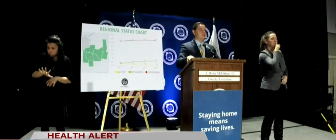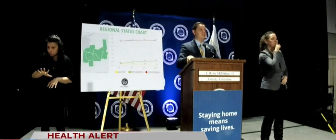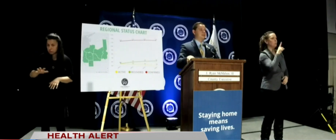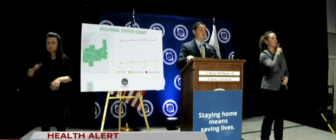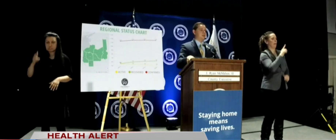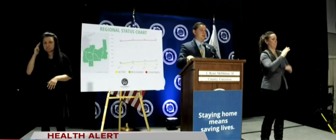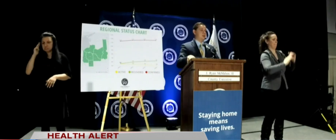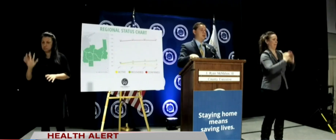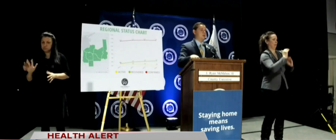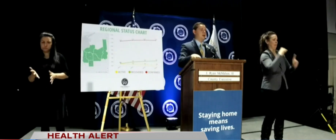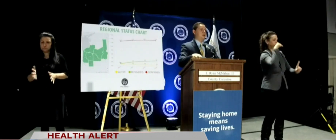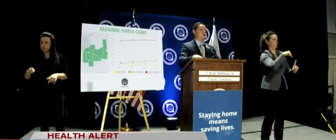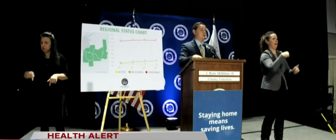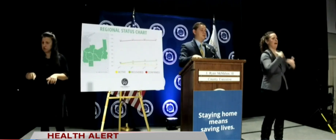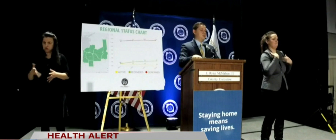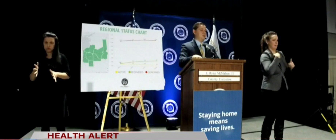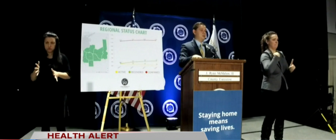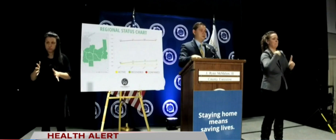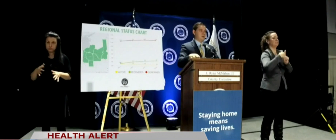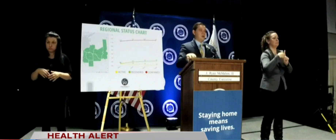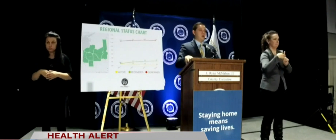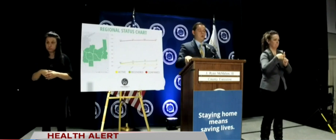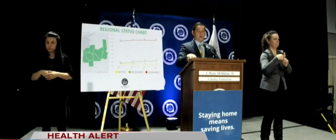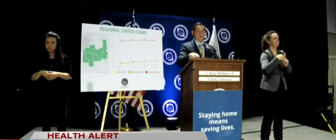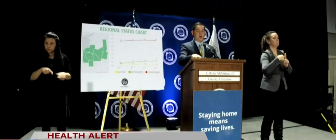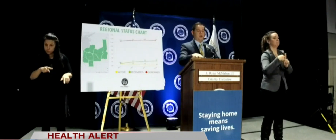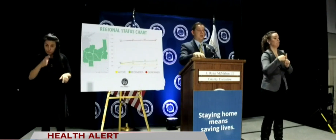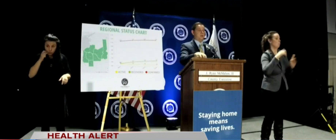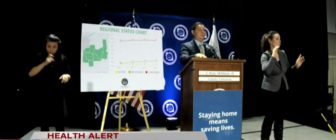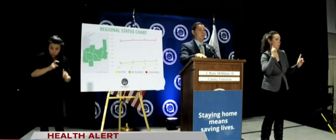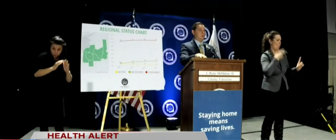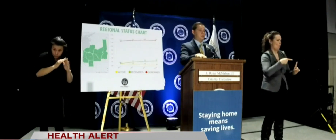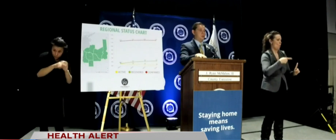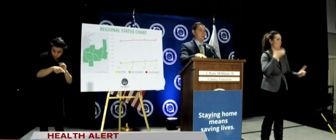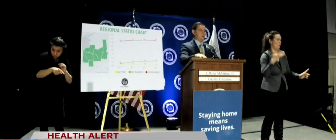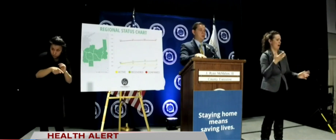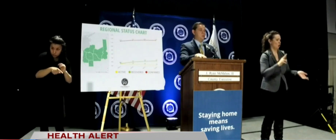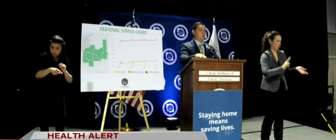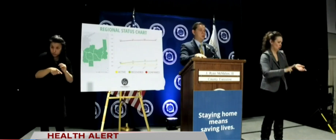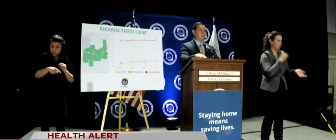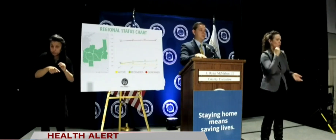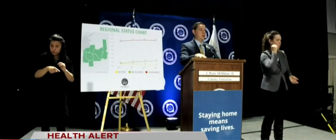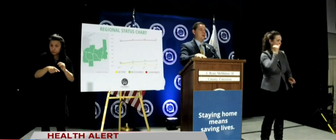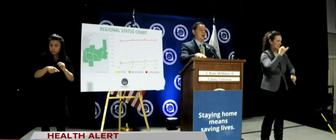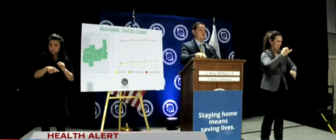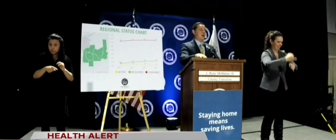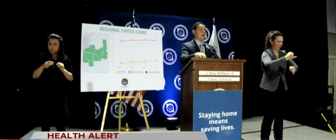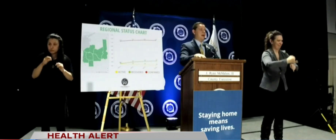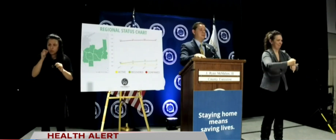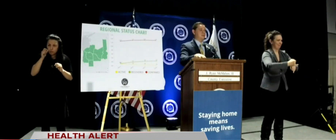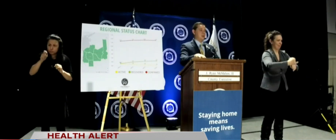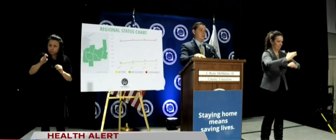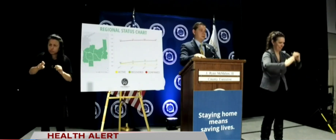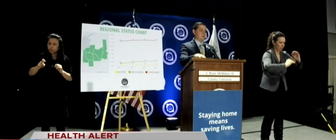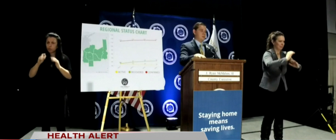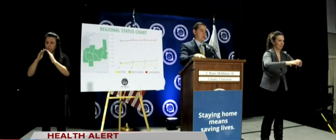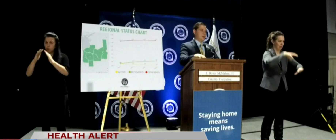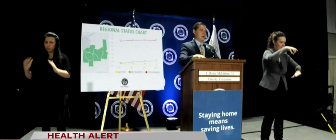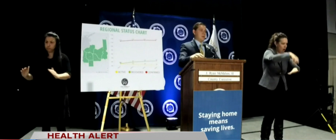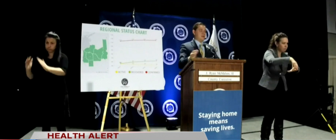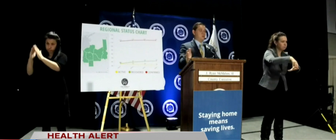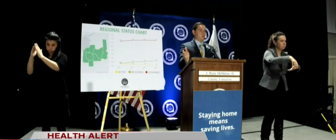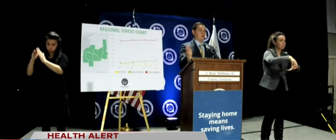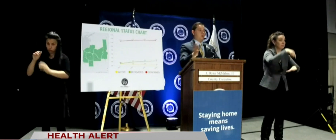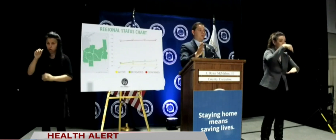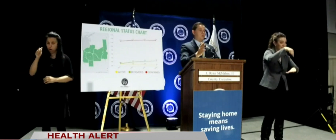for assisted living and independent living facilities. We are targeting buildings or communities that have had positive cases,